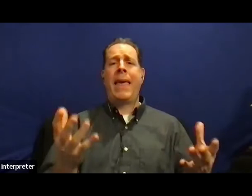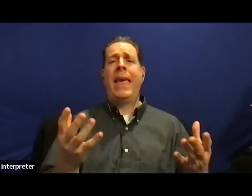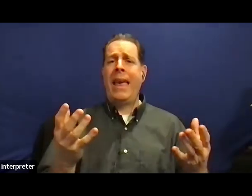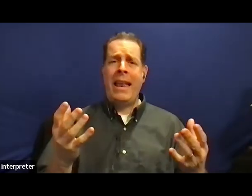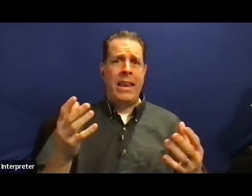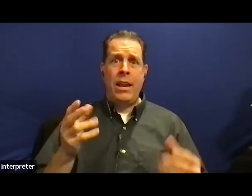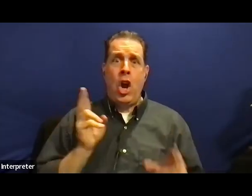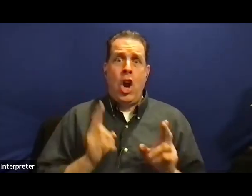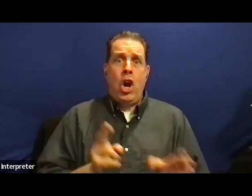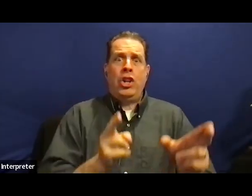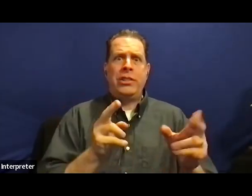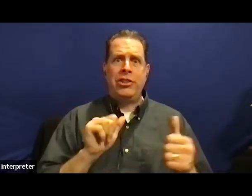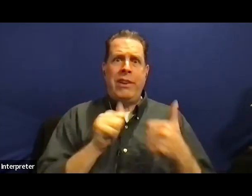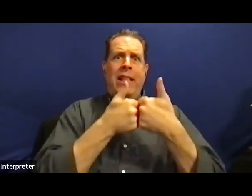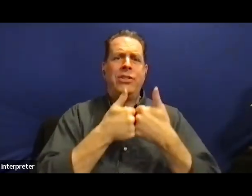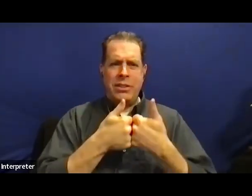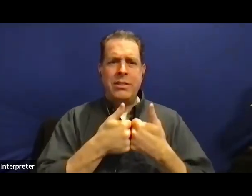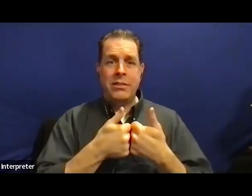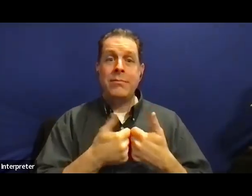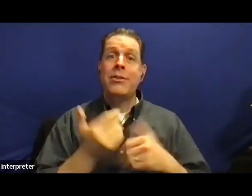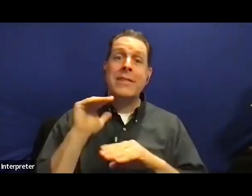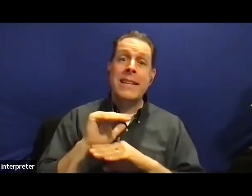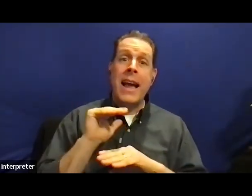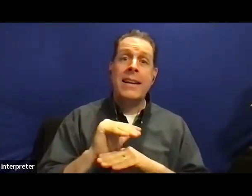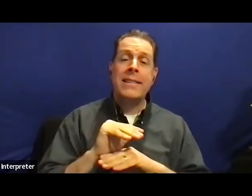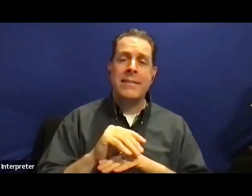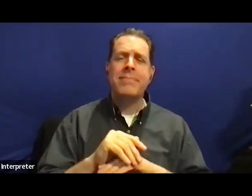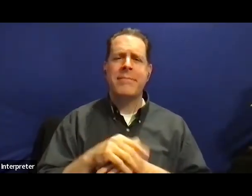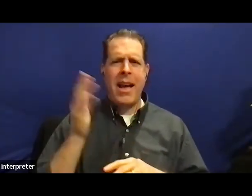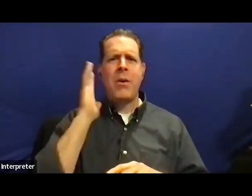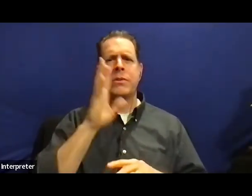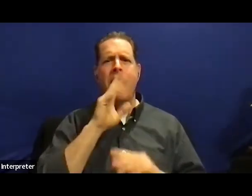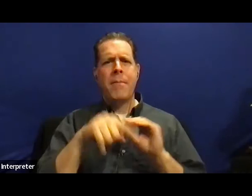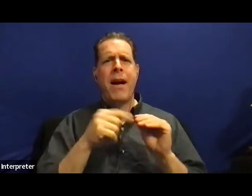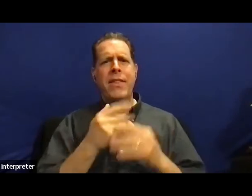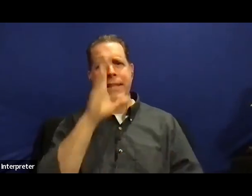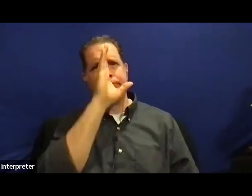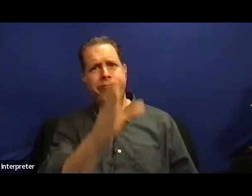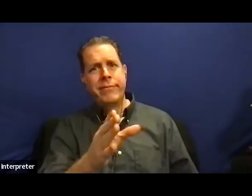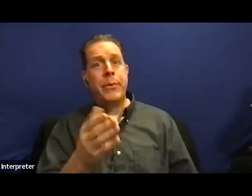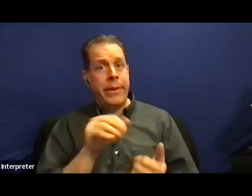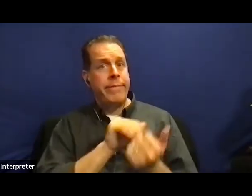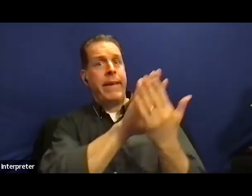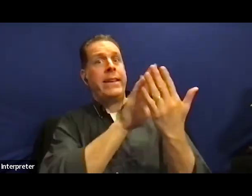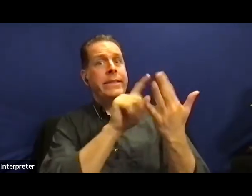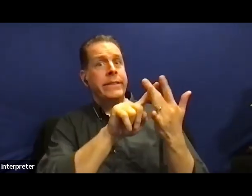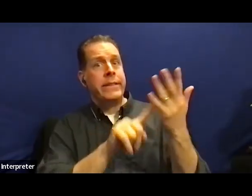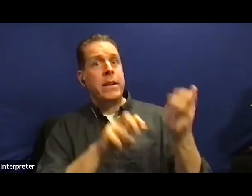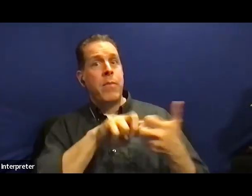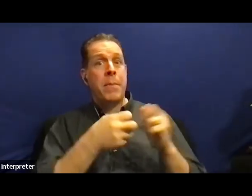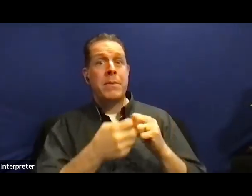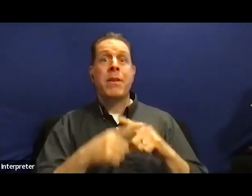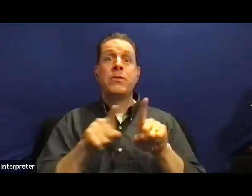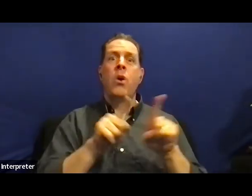urgent challenges. And tonight, I will speak candidly about the issues facing us and our path